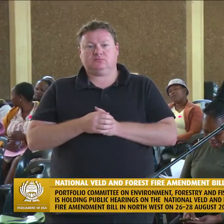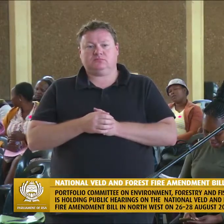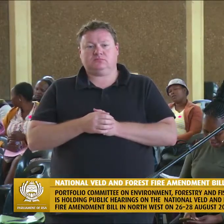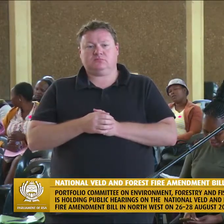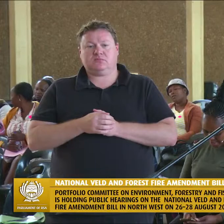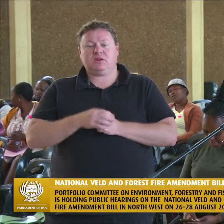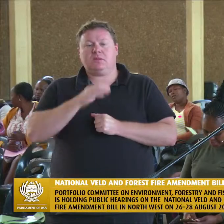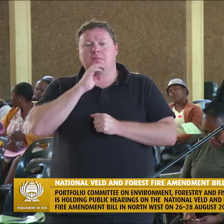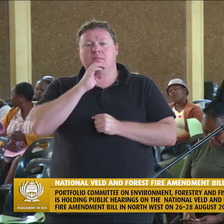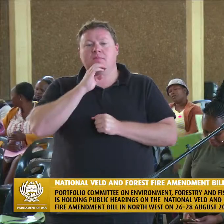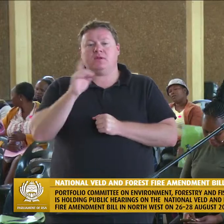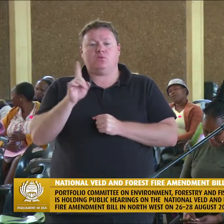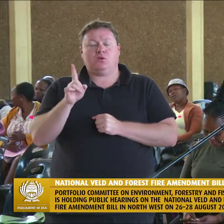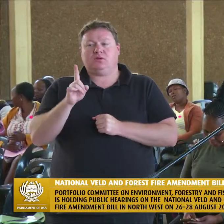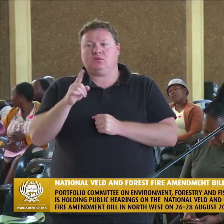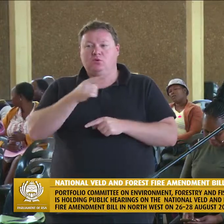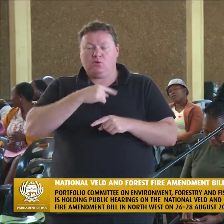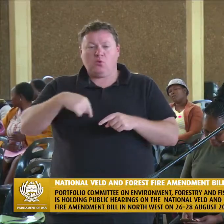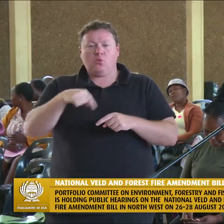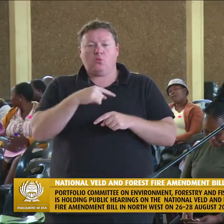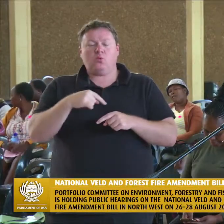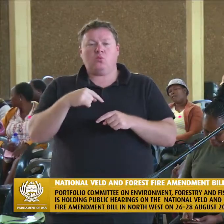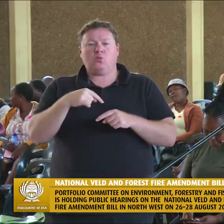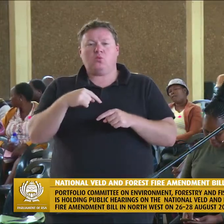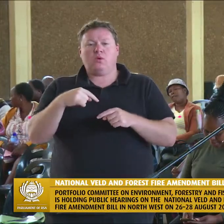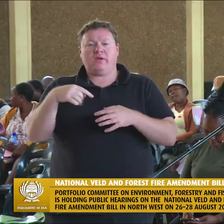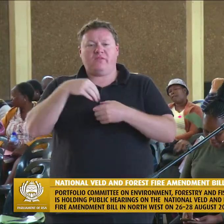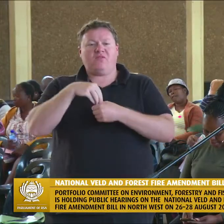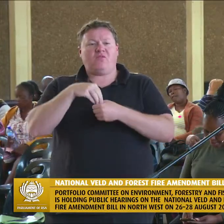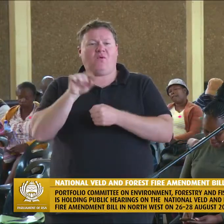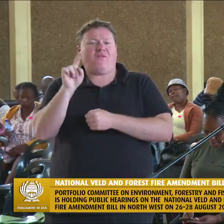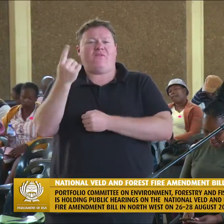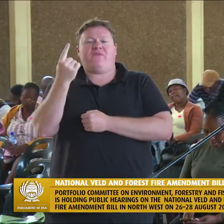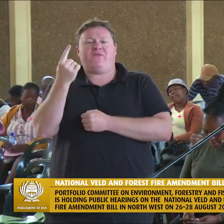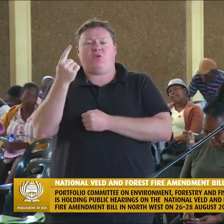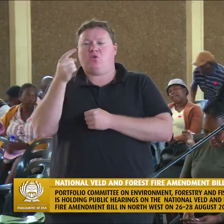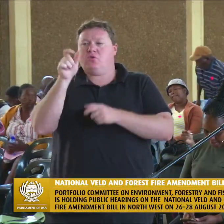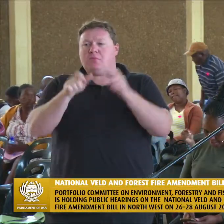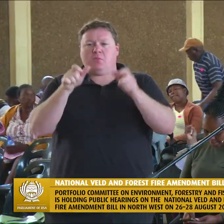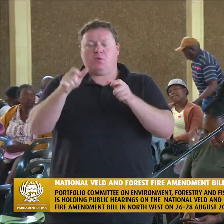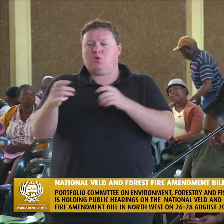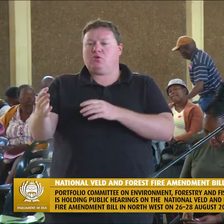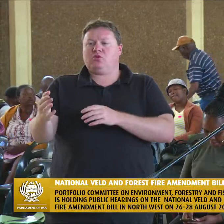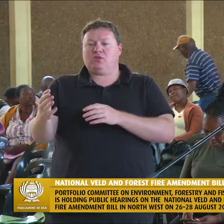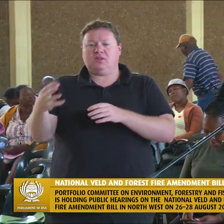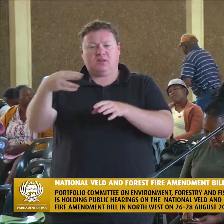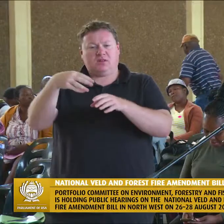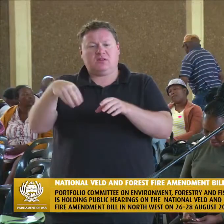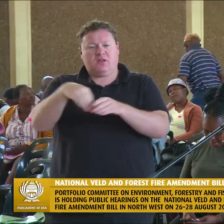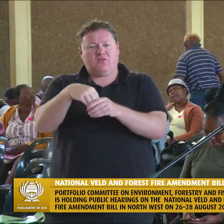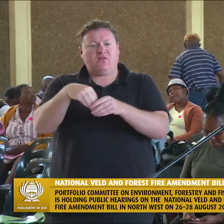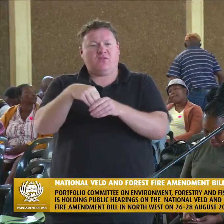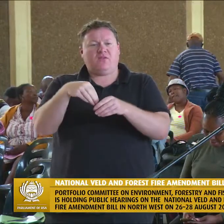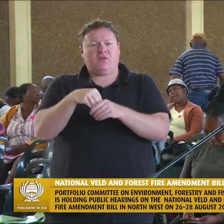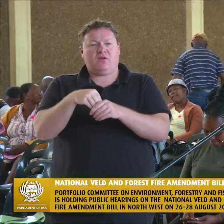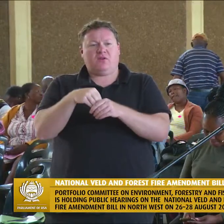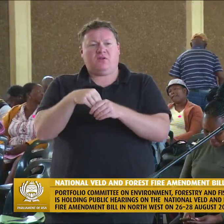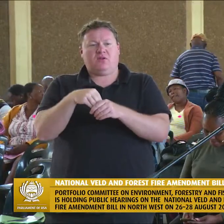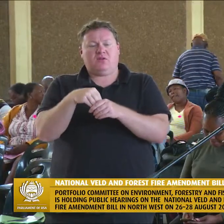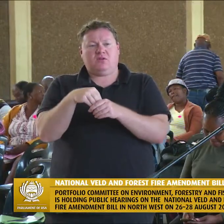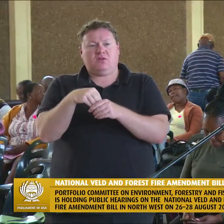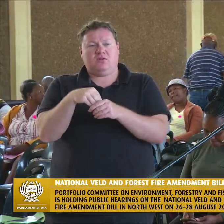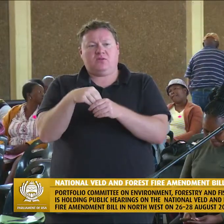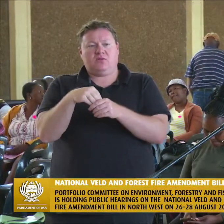that means we are not considered as the first people to can be a approach when it comes to the enactment